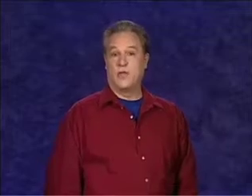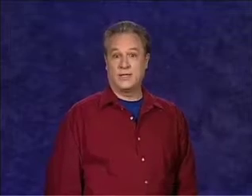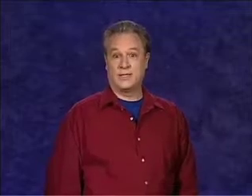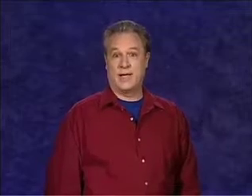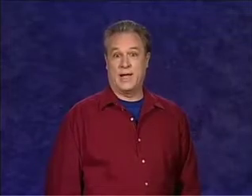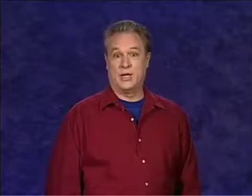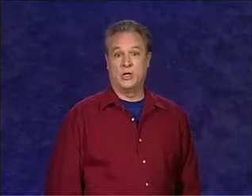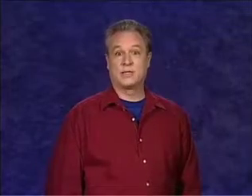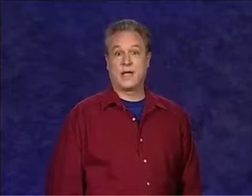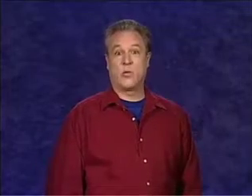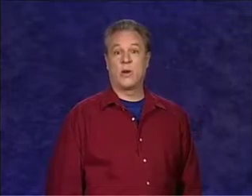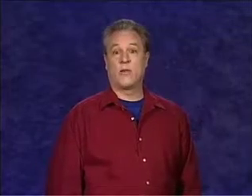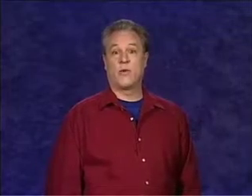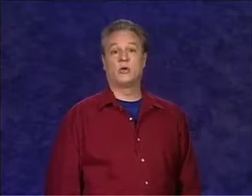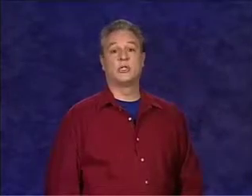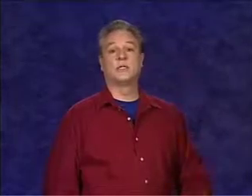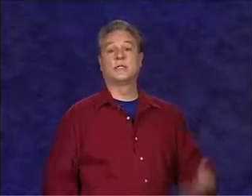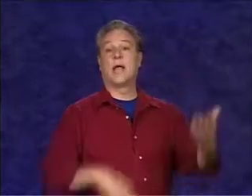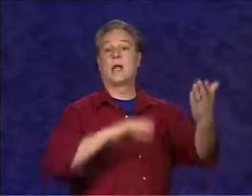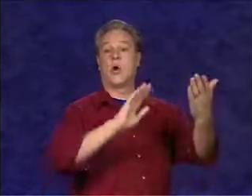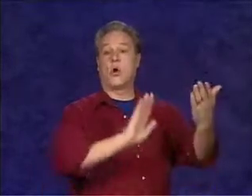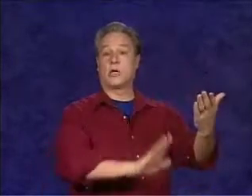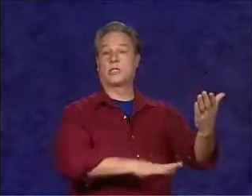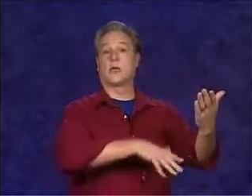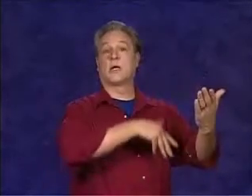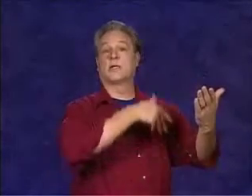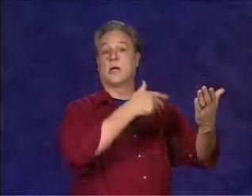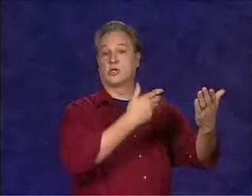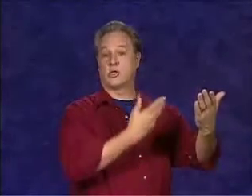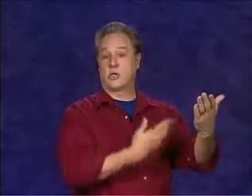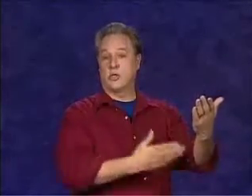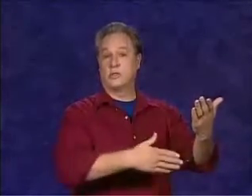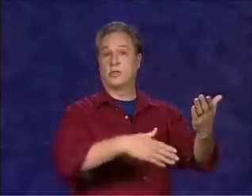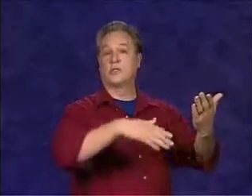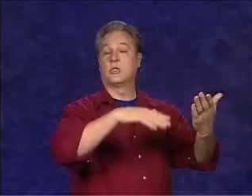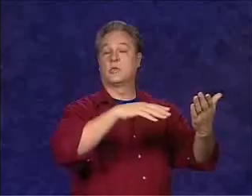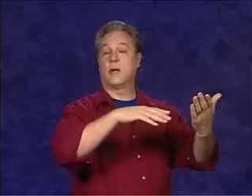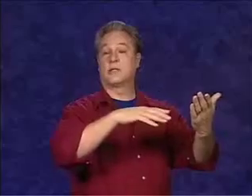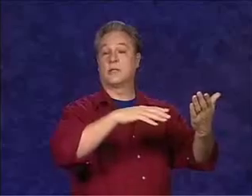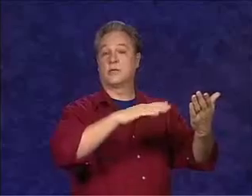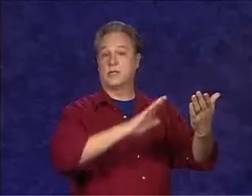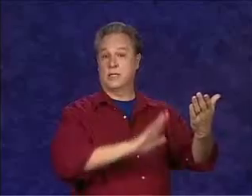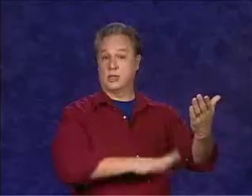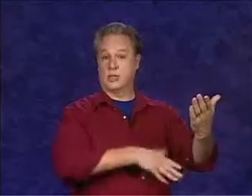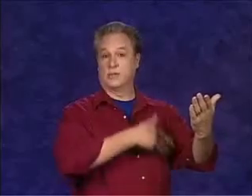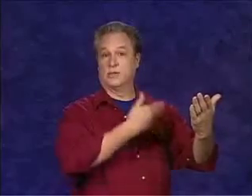This sign looks like one of the motions an orchestra conductor uses to direct the musicians.